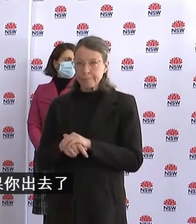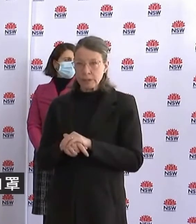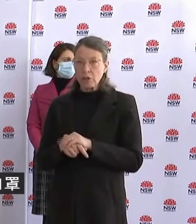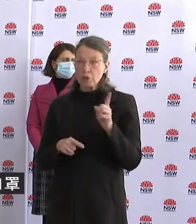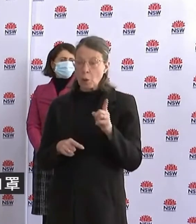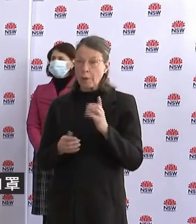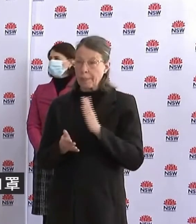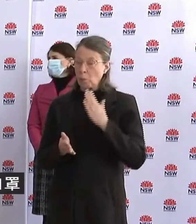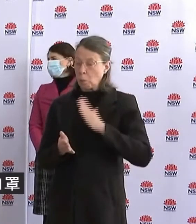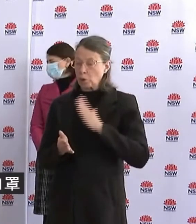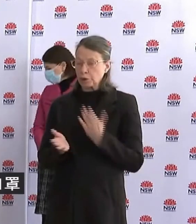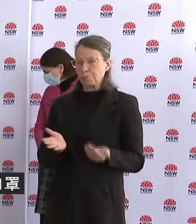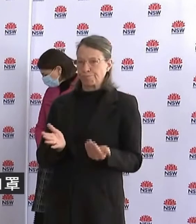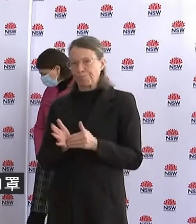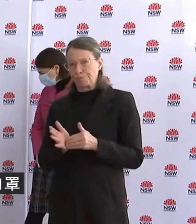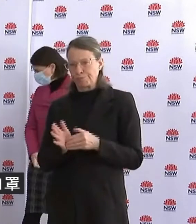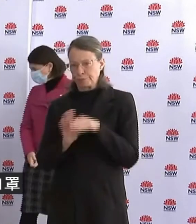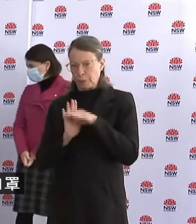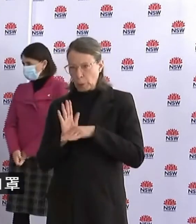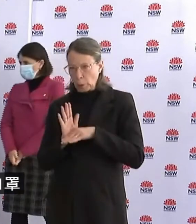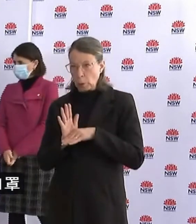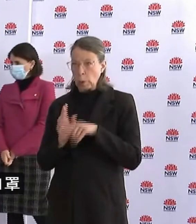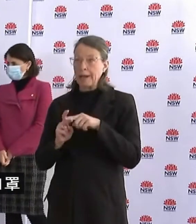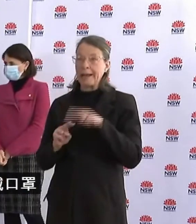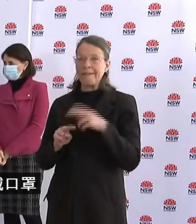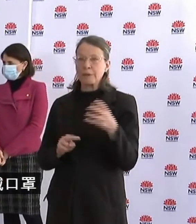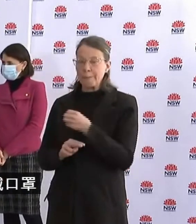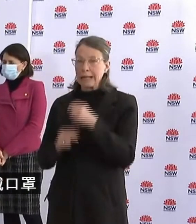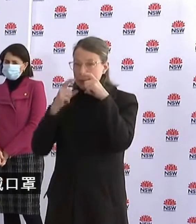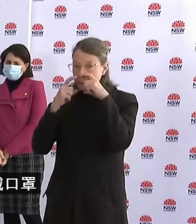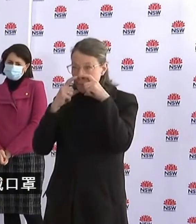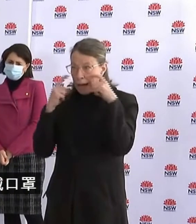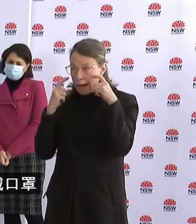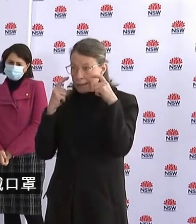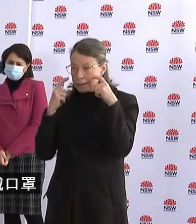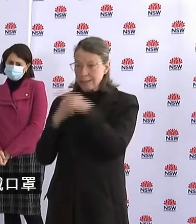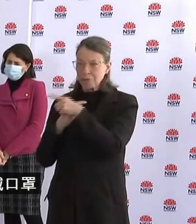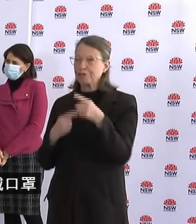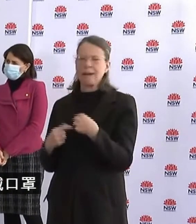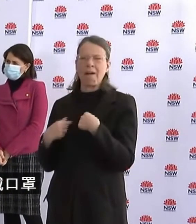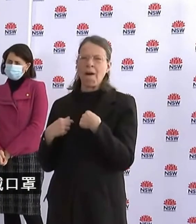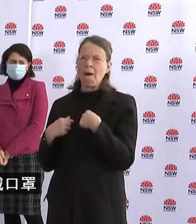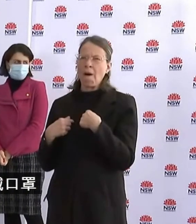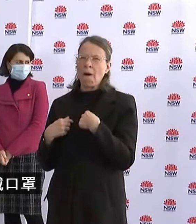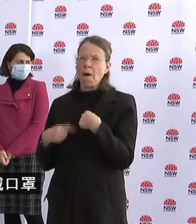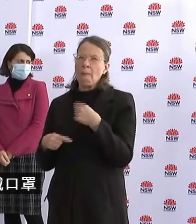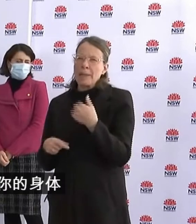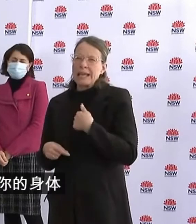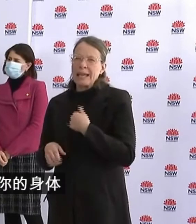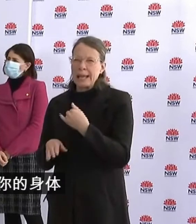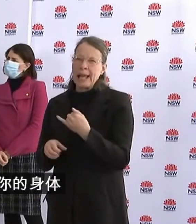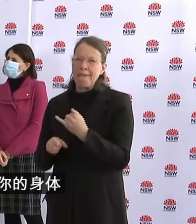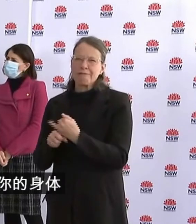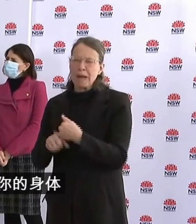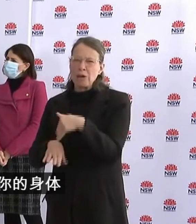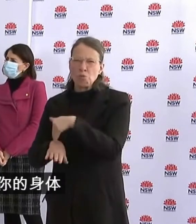you're outdoor, or if you're required to wear a mask, if you don't wear a mask for what you say is a medical reason, you